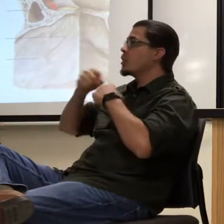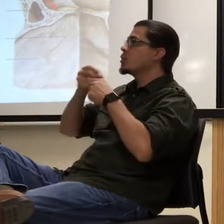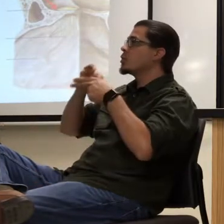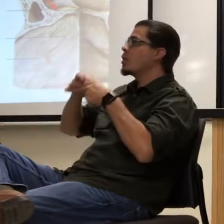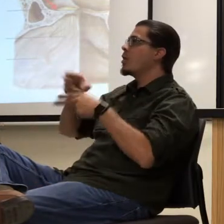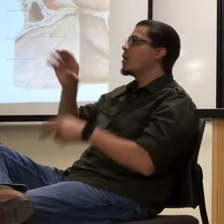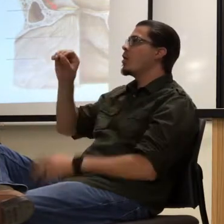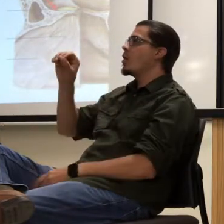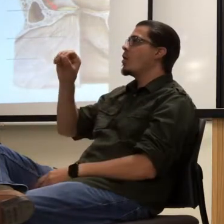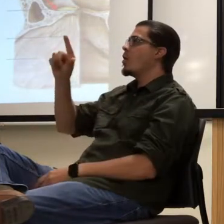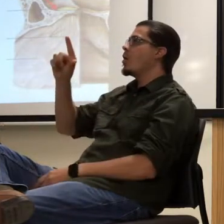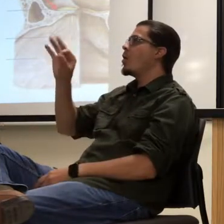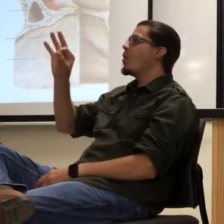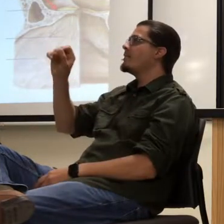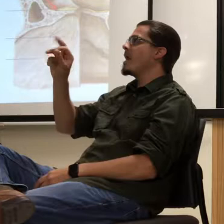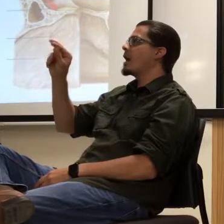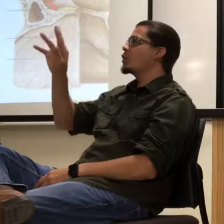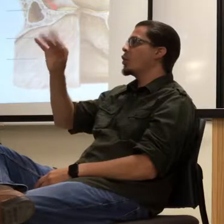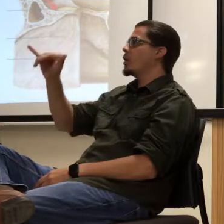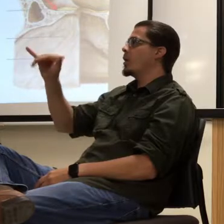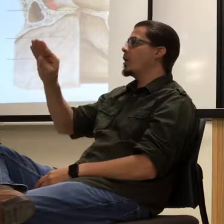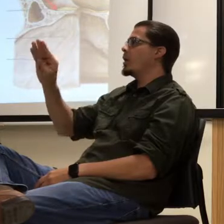the olfactory bulb.